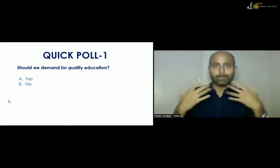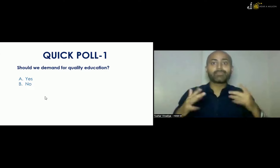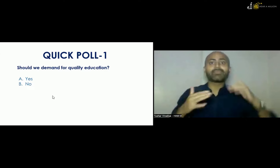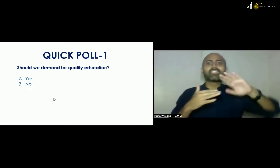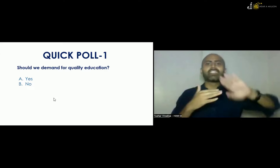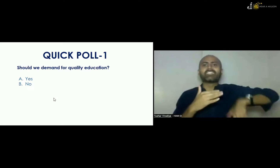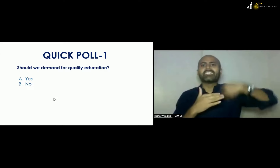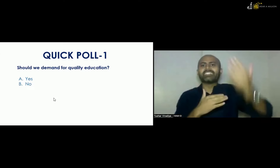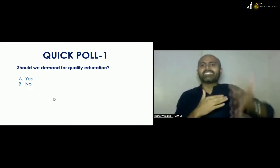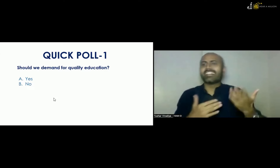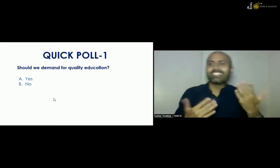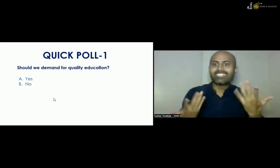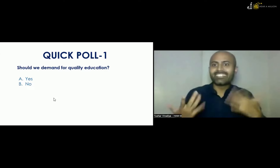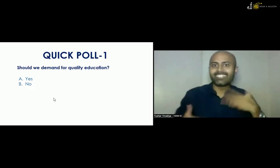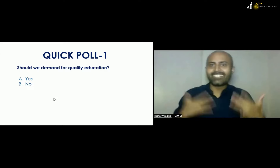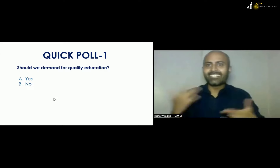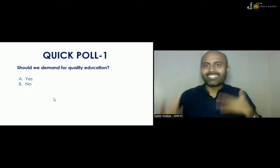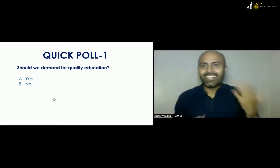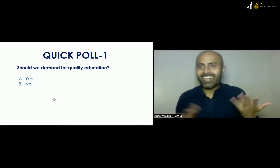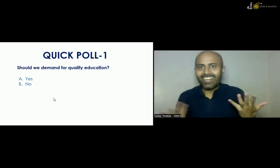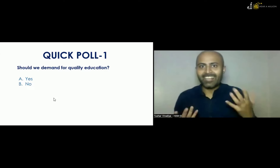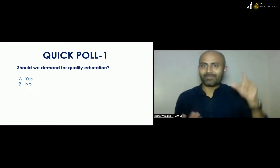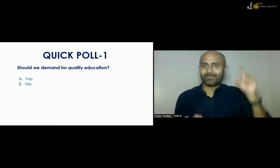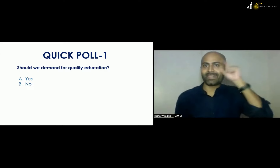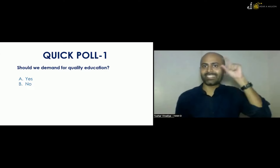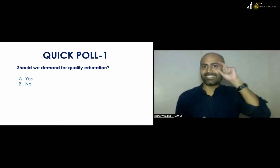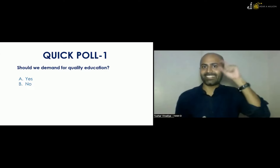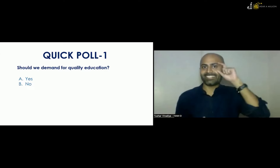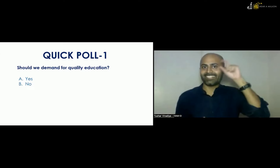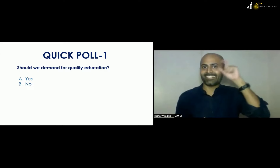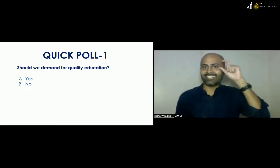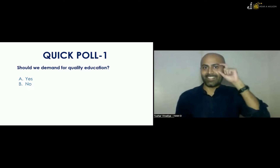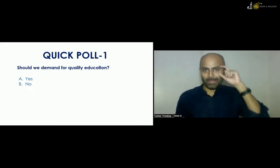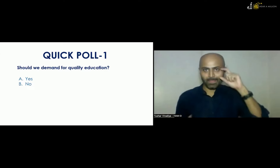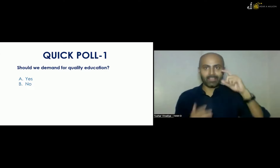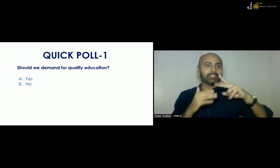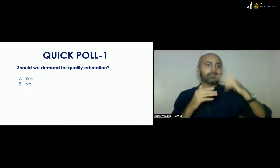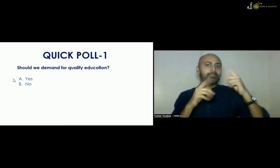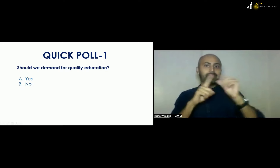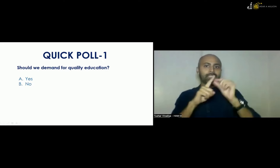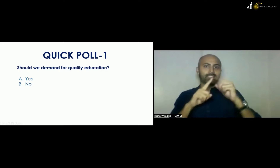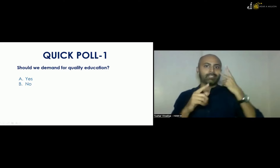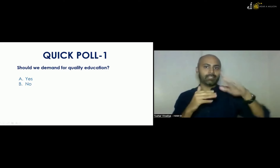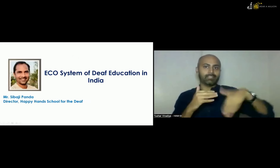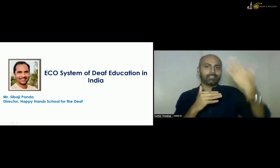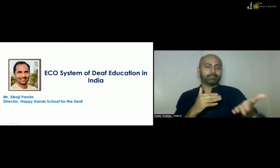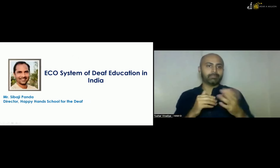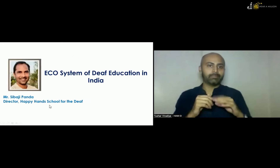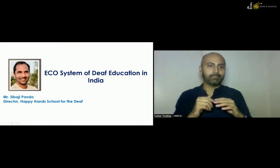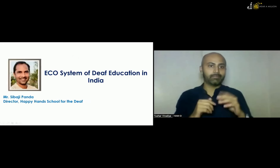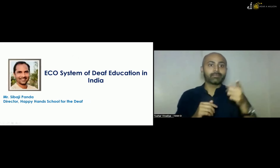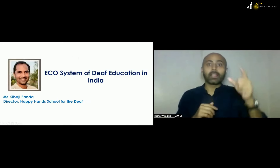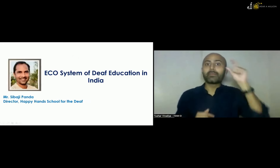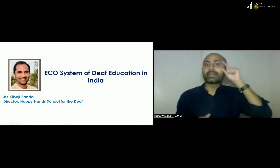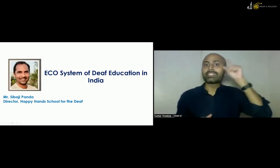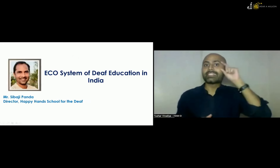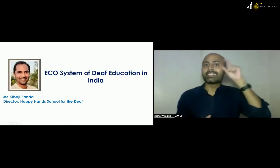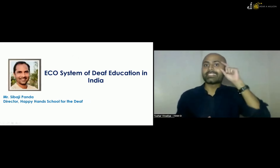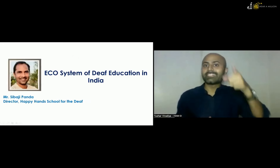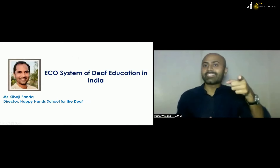Okay, thank you everyone for answering the poll question. So now next what we have, we would be having now Mr. Sibaji